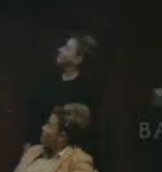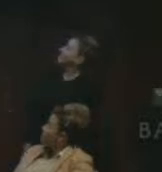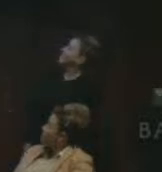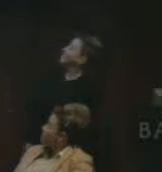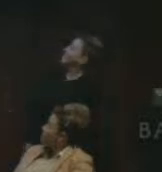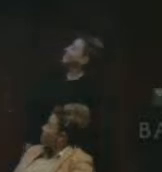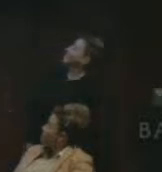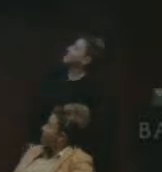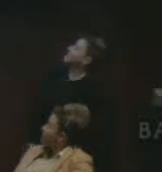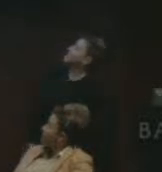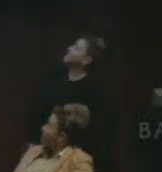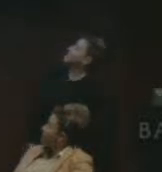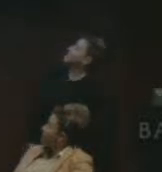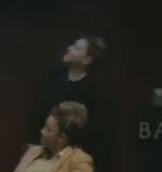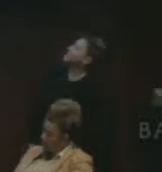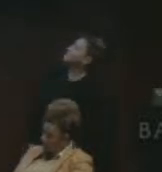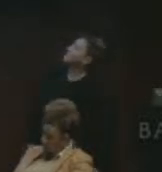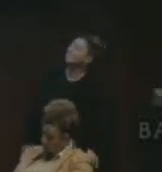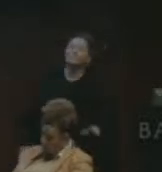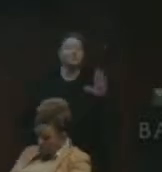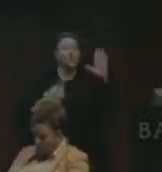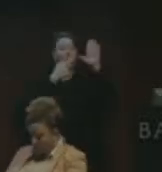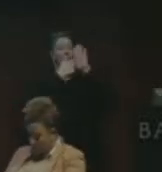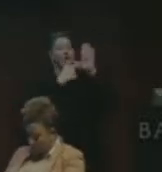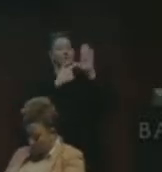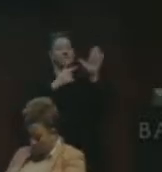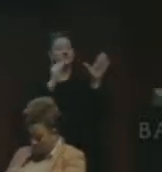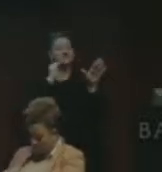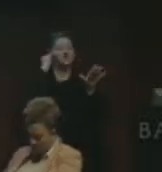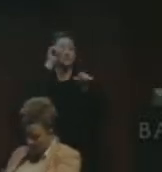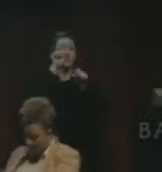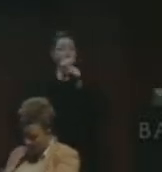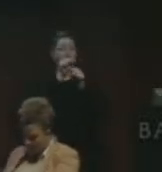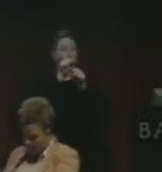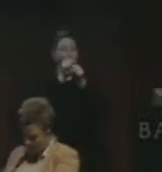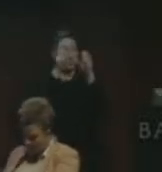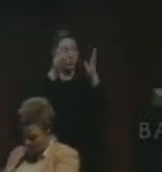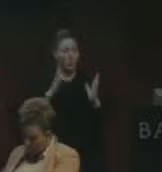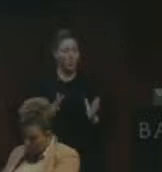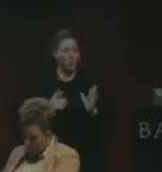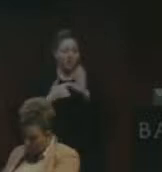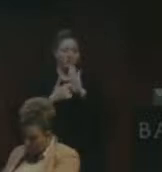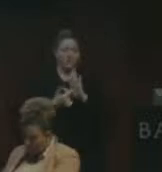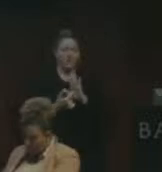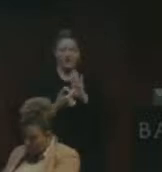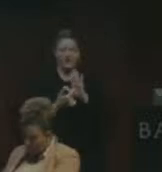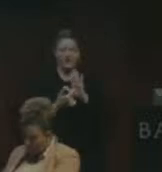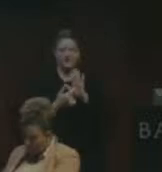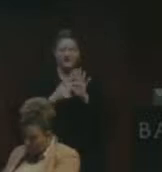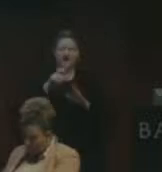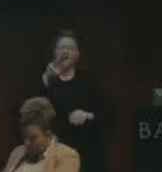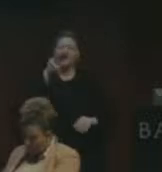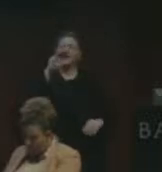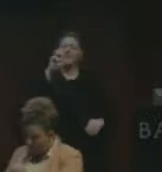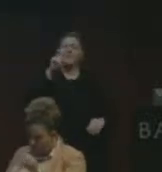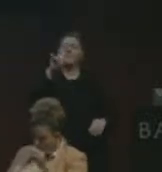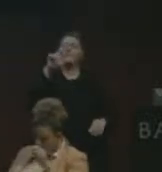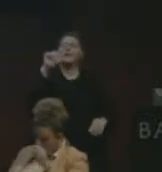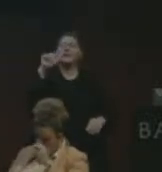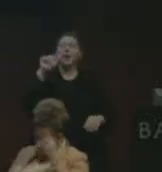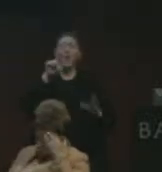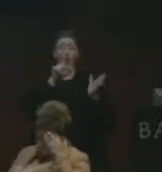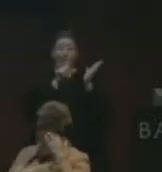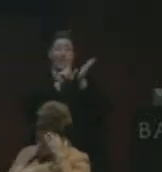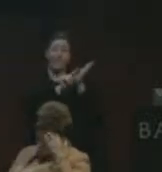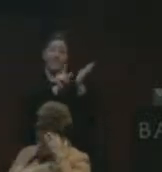In terms of voice, the media representation of domestic workers was truncated. The media outlets, when the